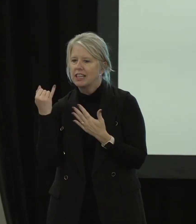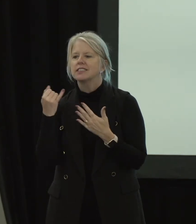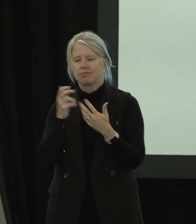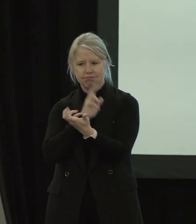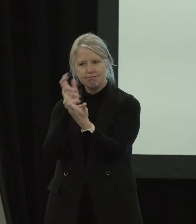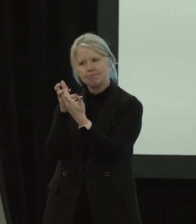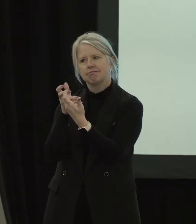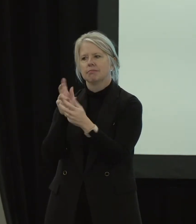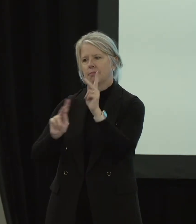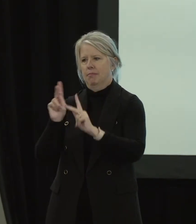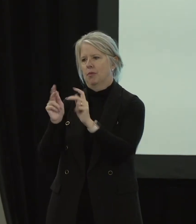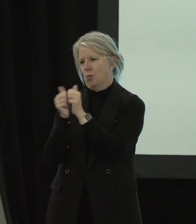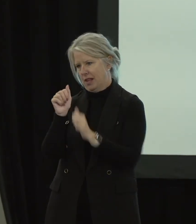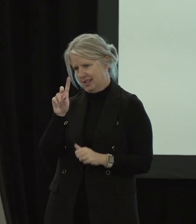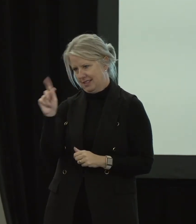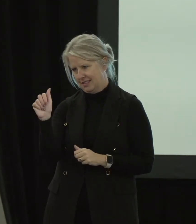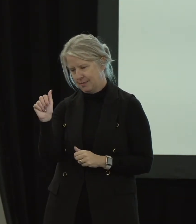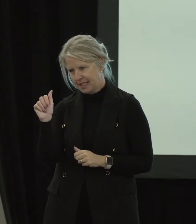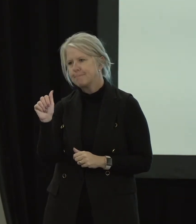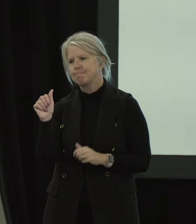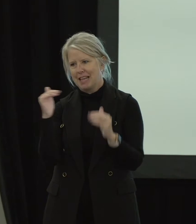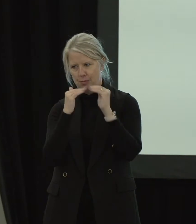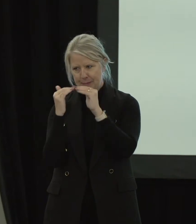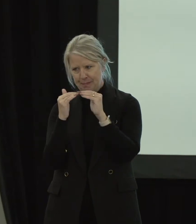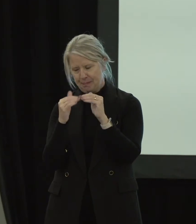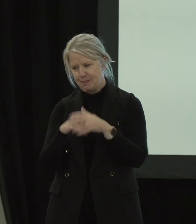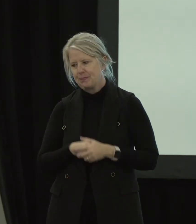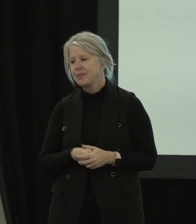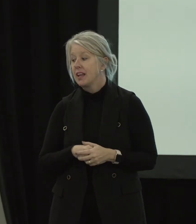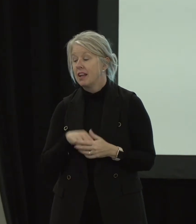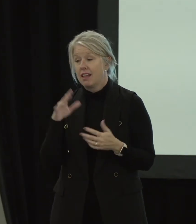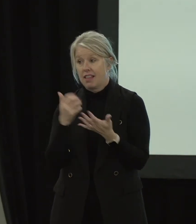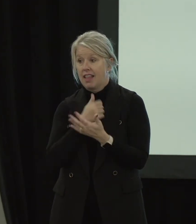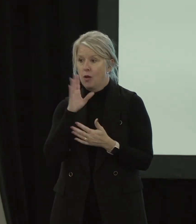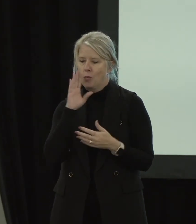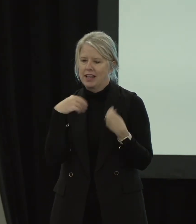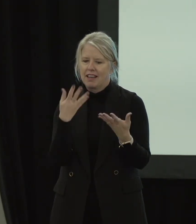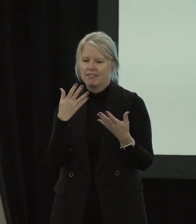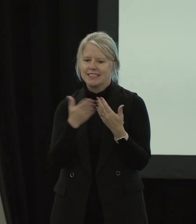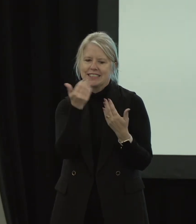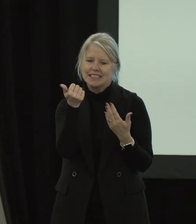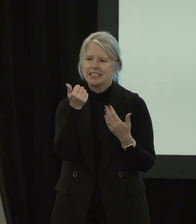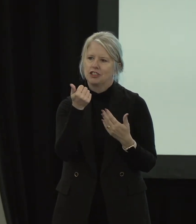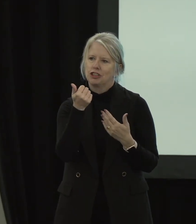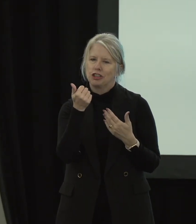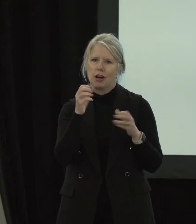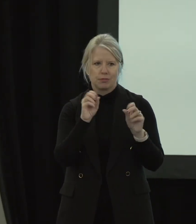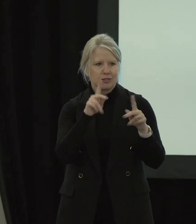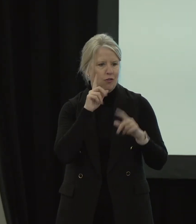respond to the needs of persons with disabilities equally. This will enable easier use of